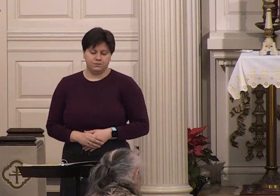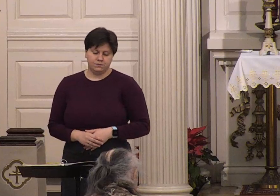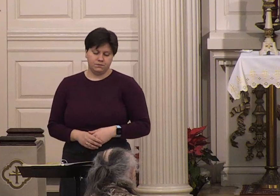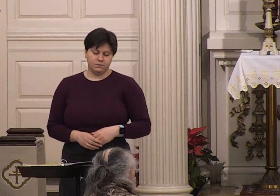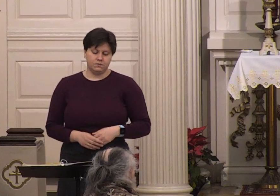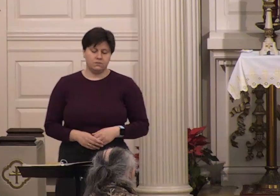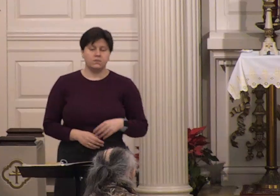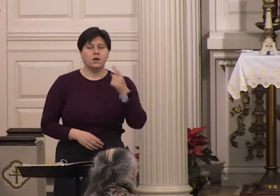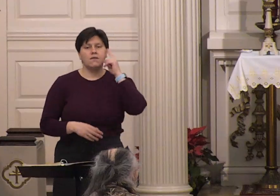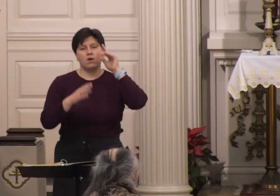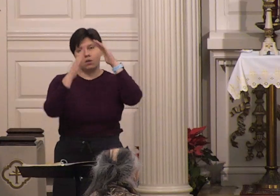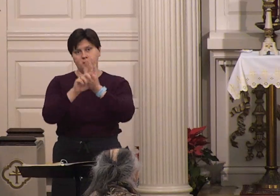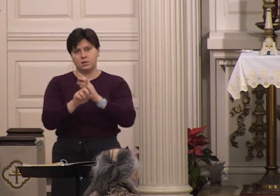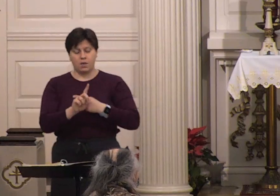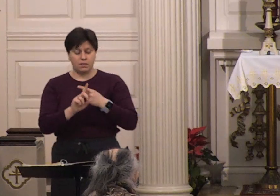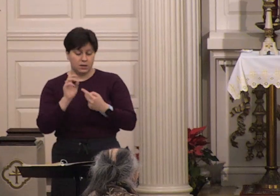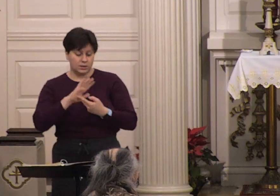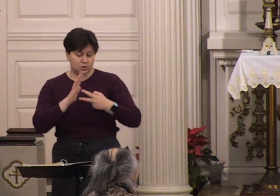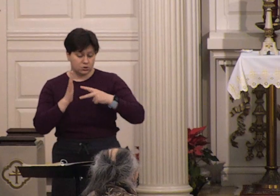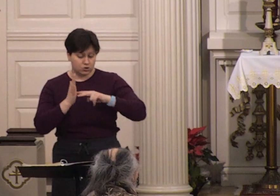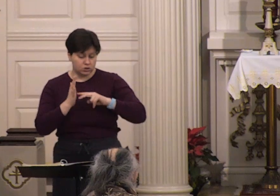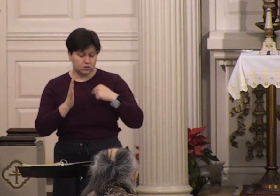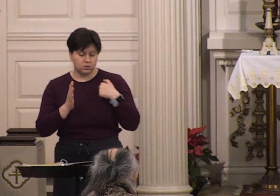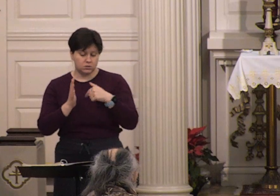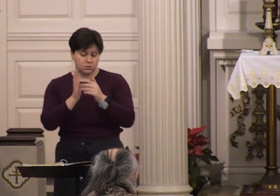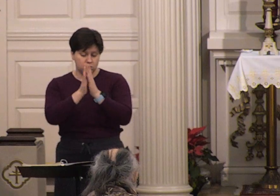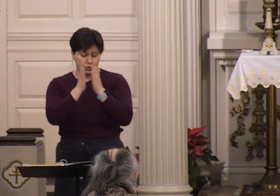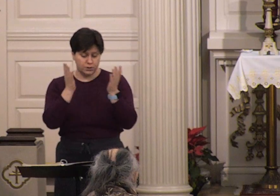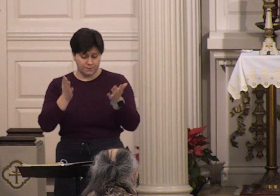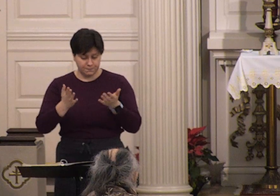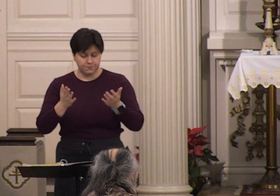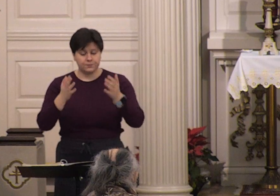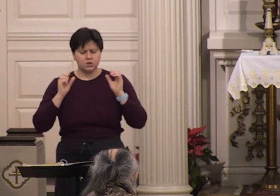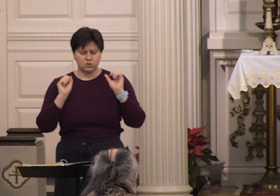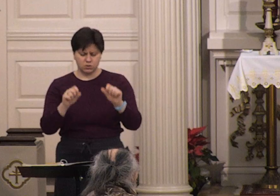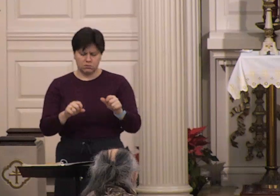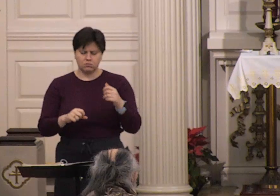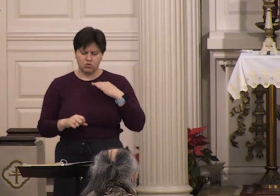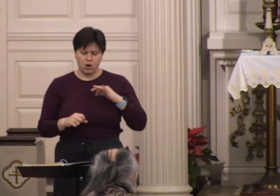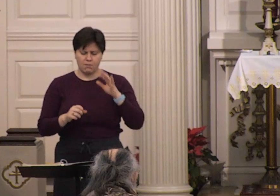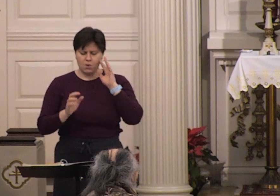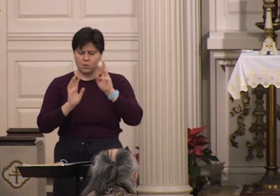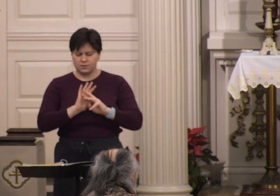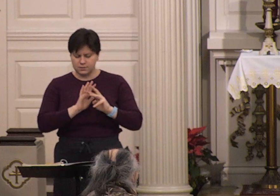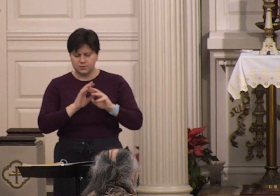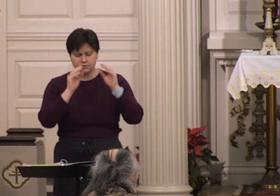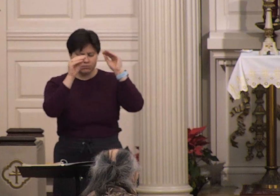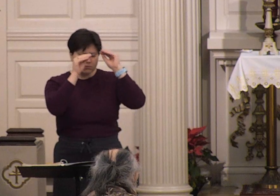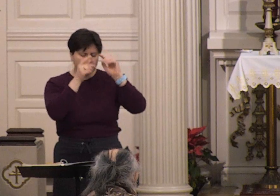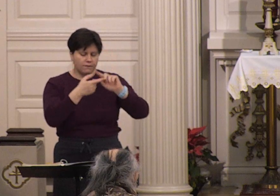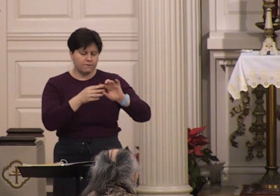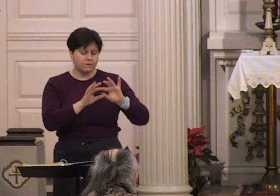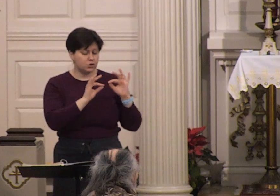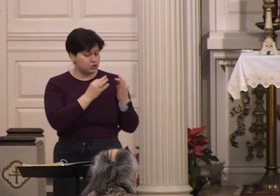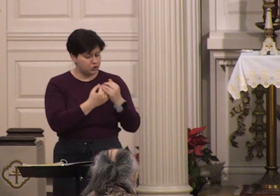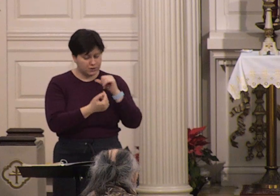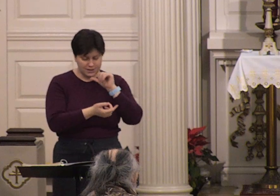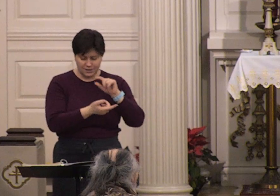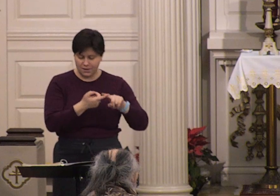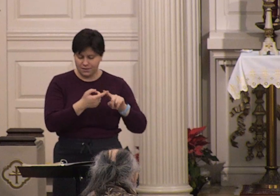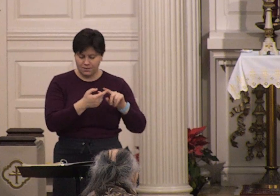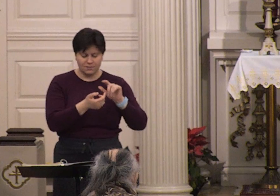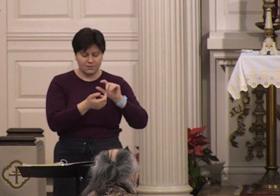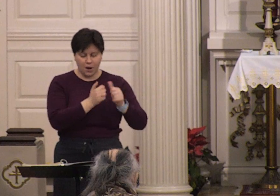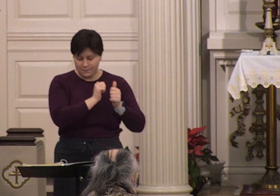For the Pope's monthly intention, we pray that educators may be credible witnesses, teaching fraternity rather than